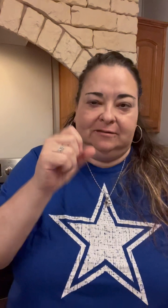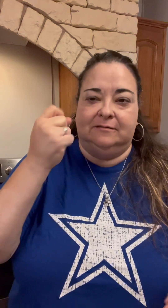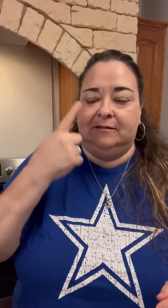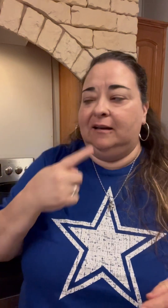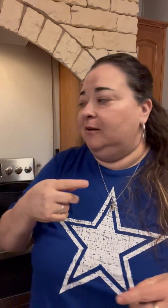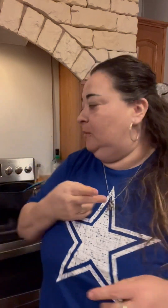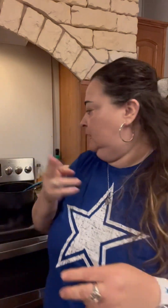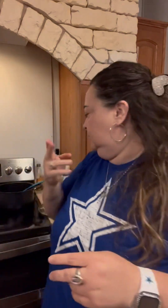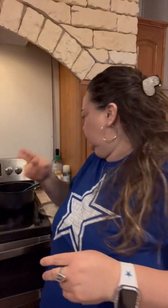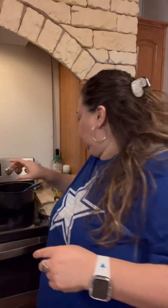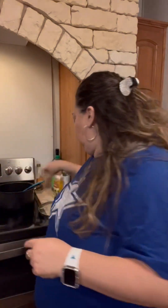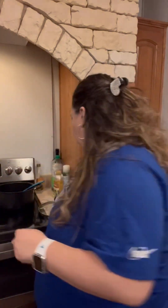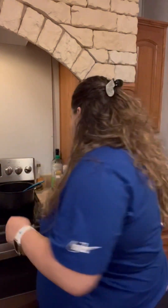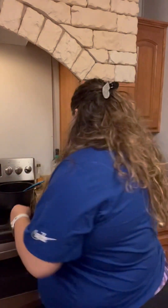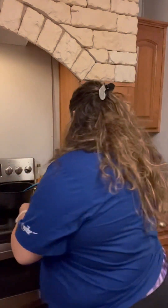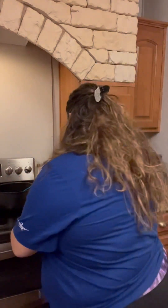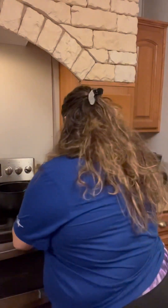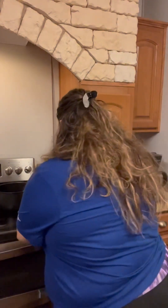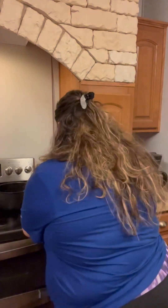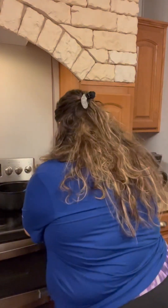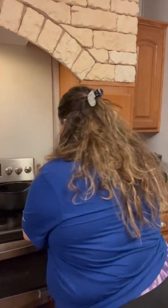for different dishes. So,